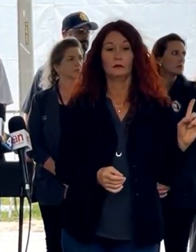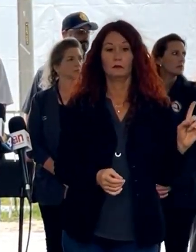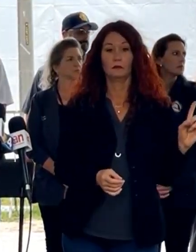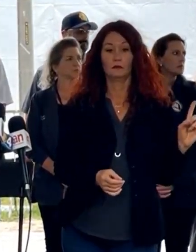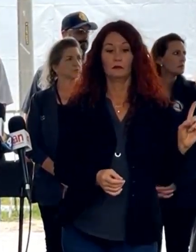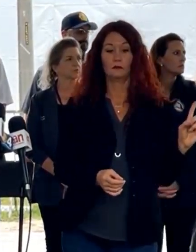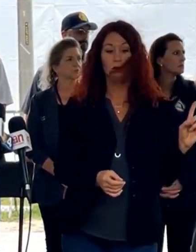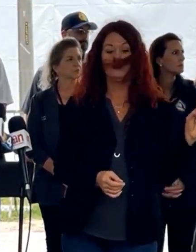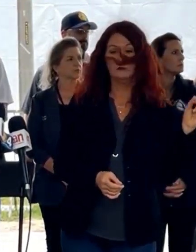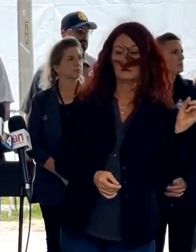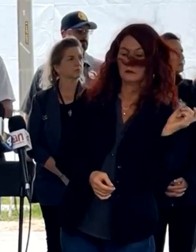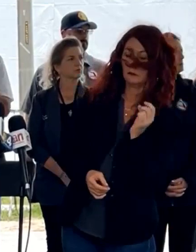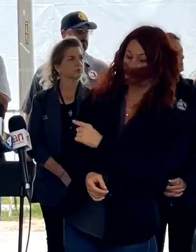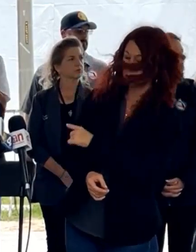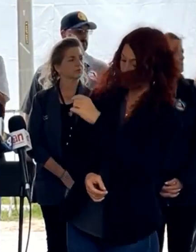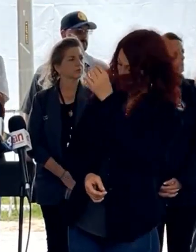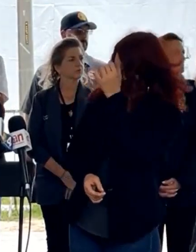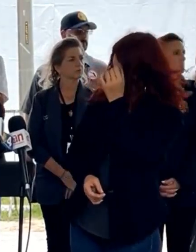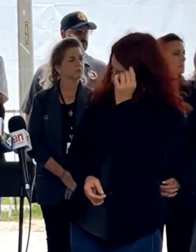going to be